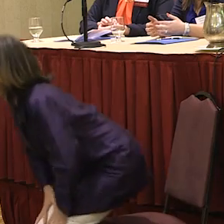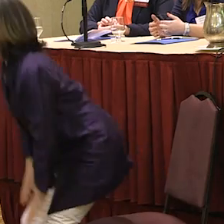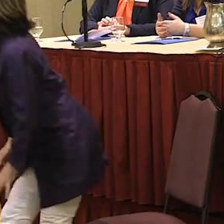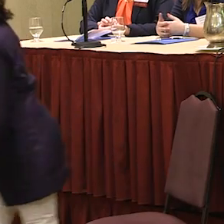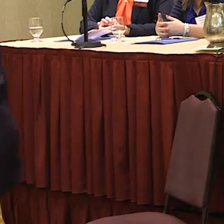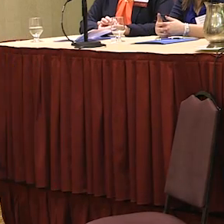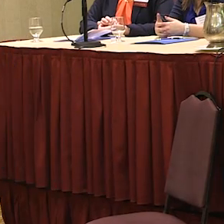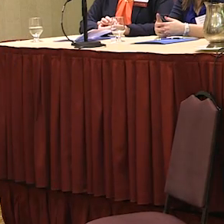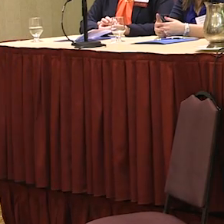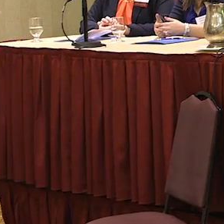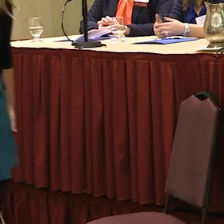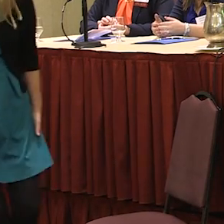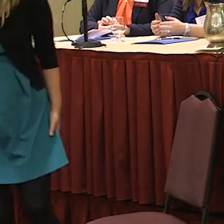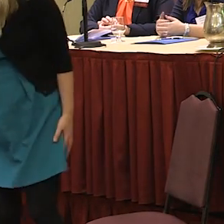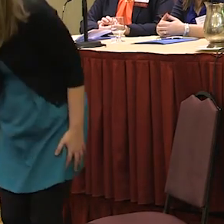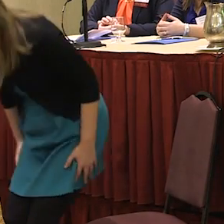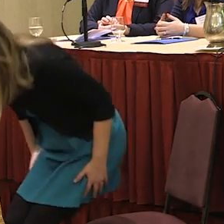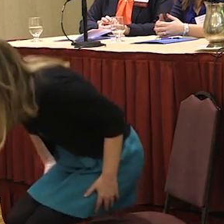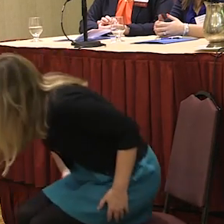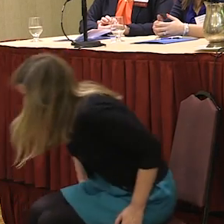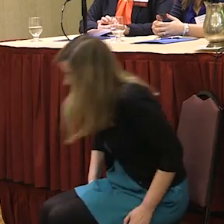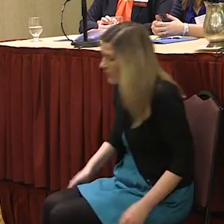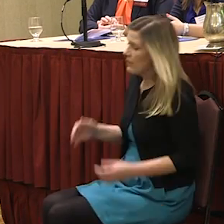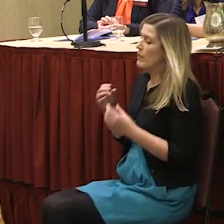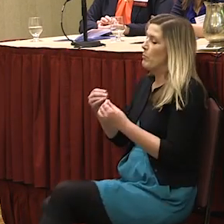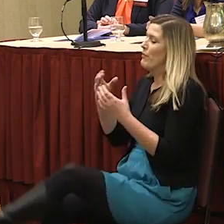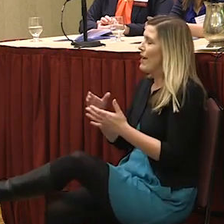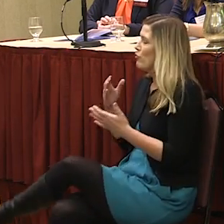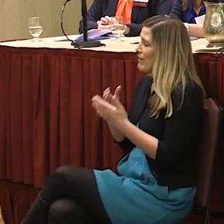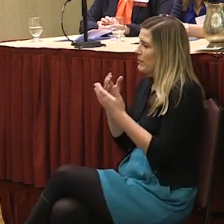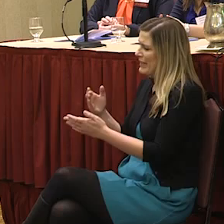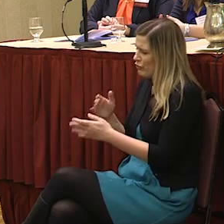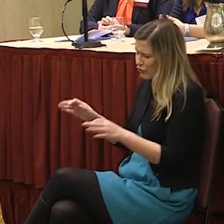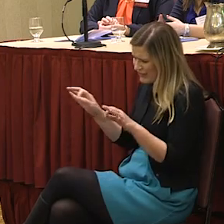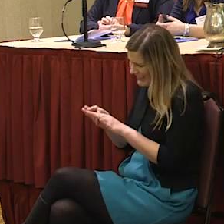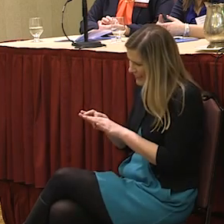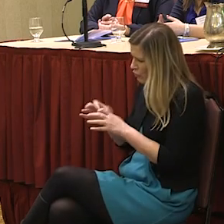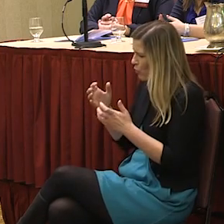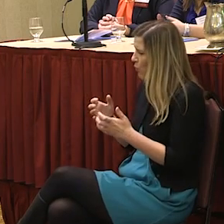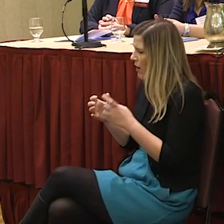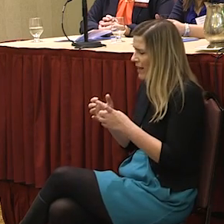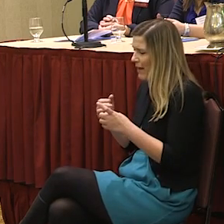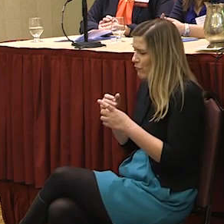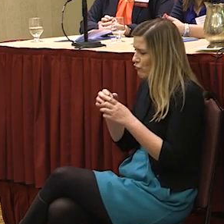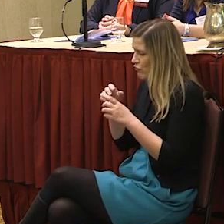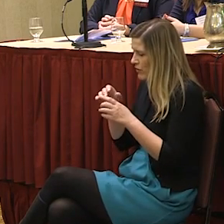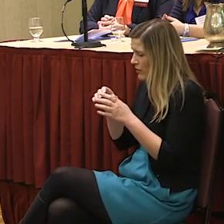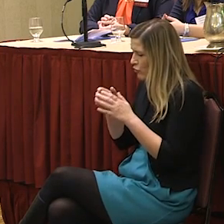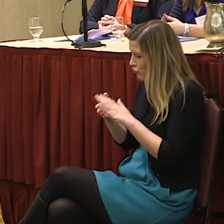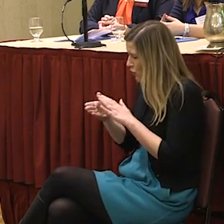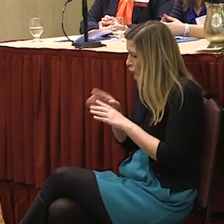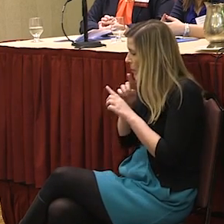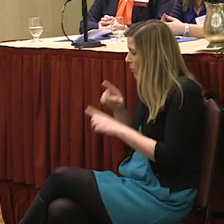Again, I can't emphasize it anymore. Provider recommendations are so essential. You want to run EHR reports to identify patients with